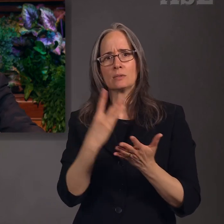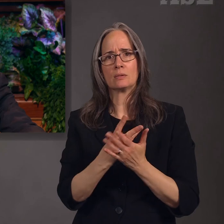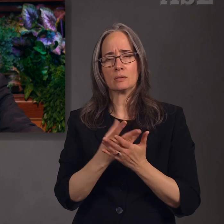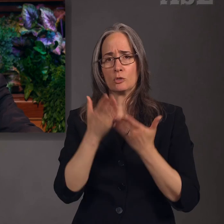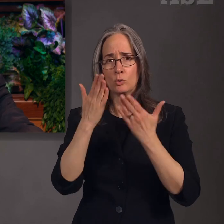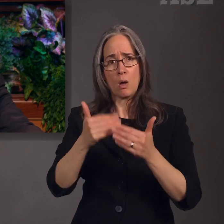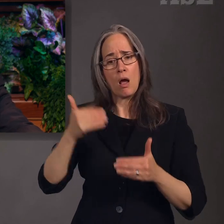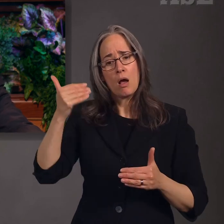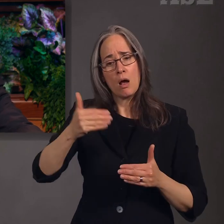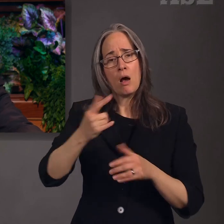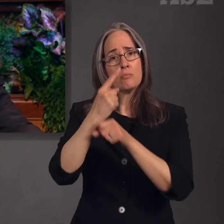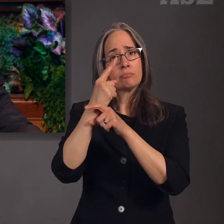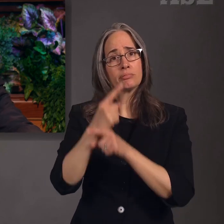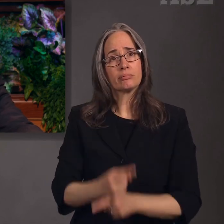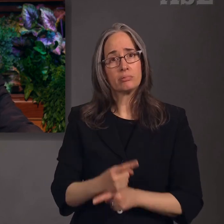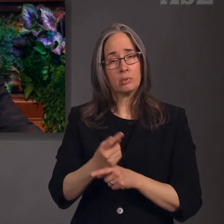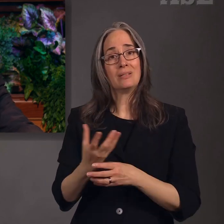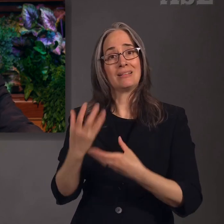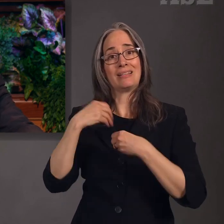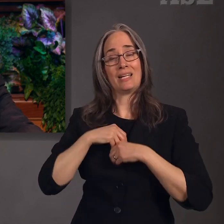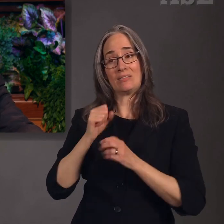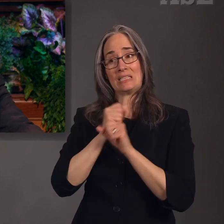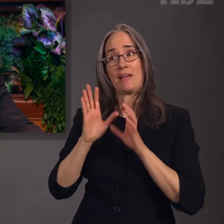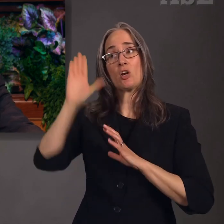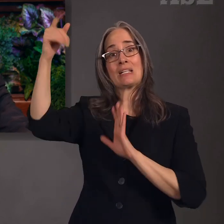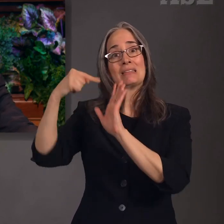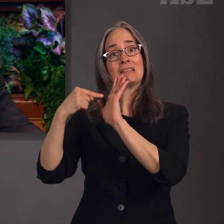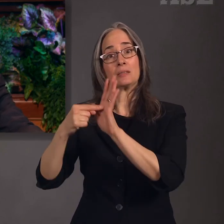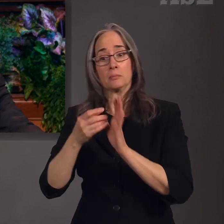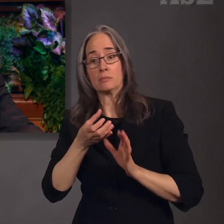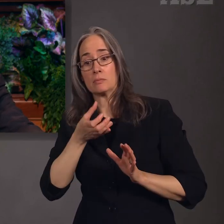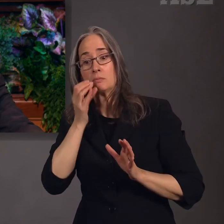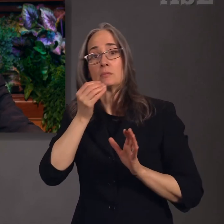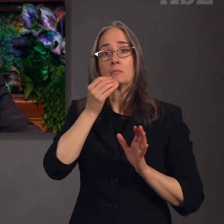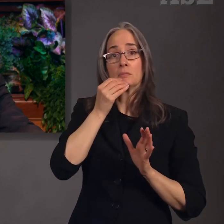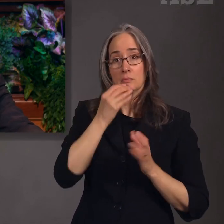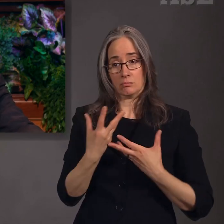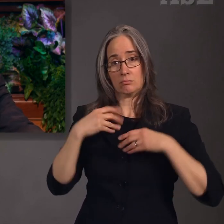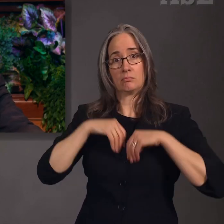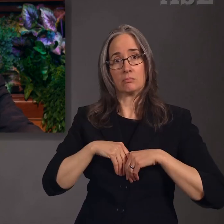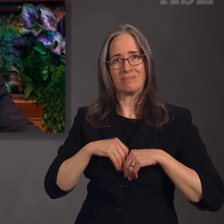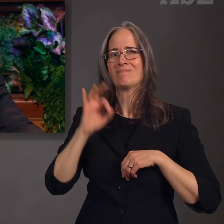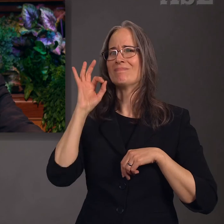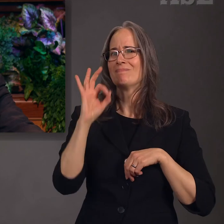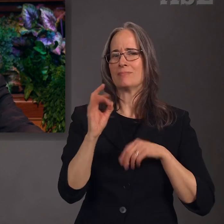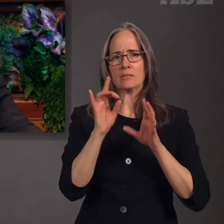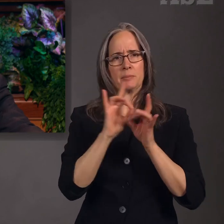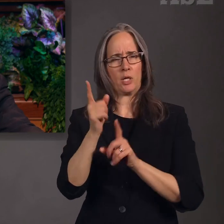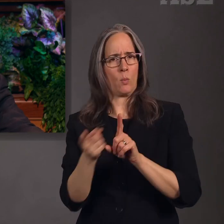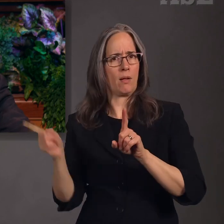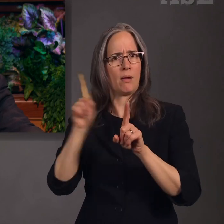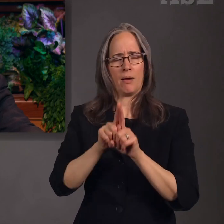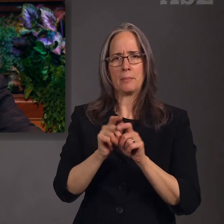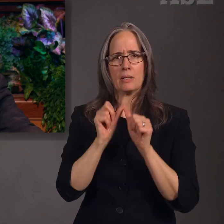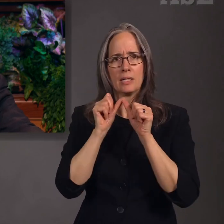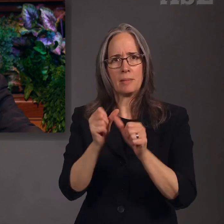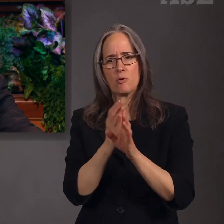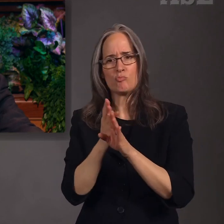you will have a Spirit to guide you on the covenant path and stay faithful to your covenant. In the name